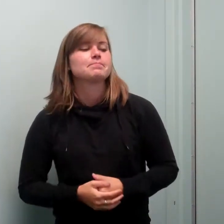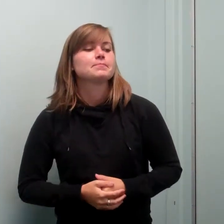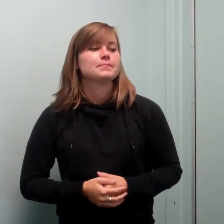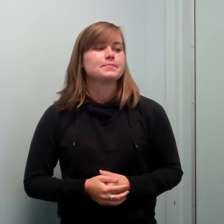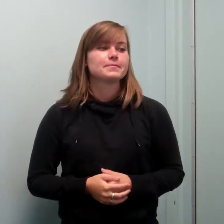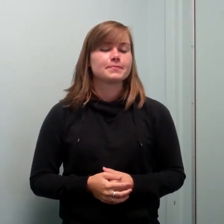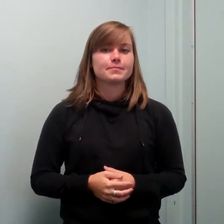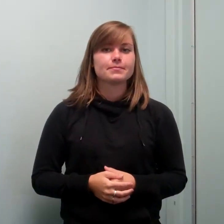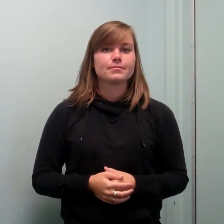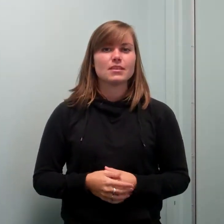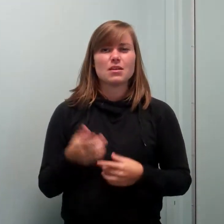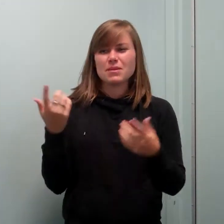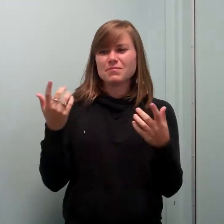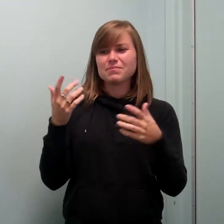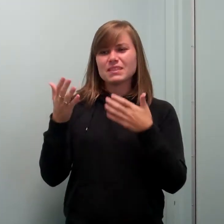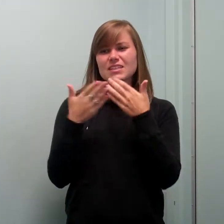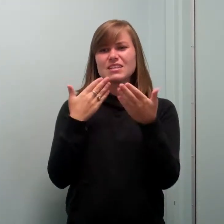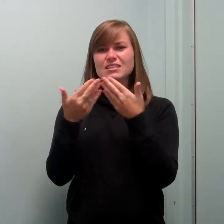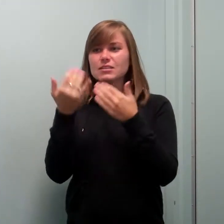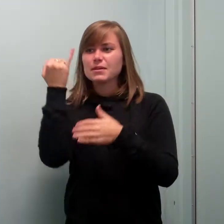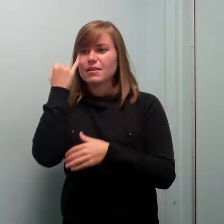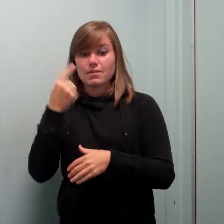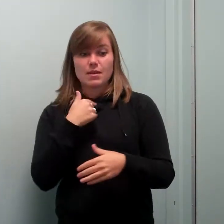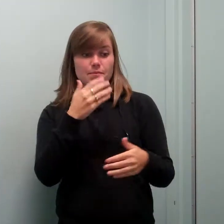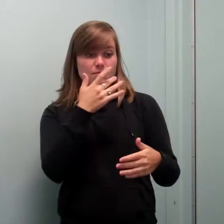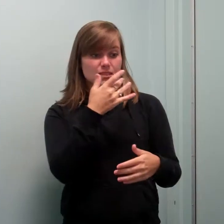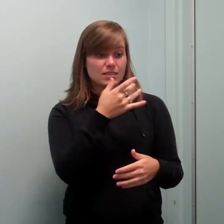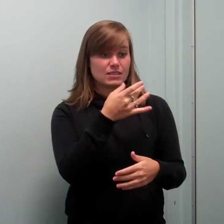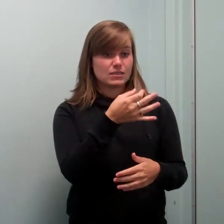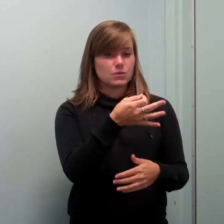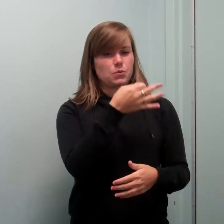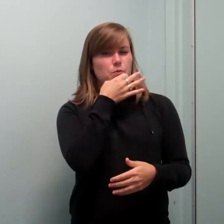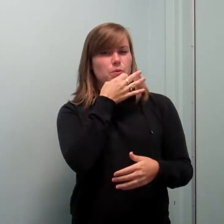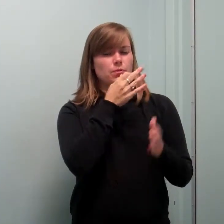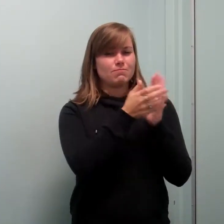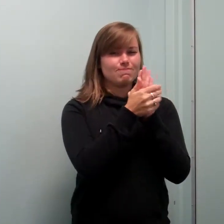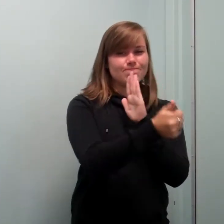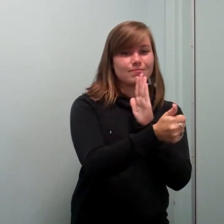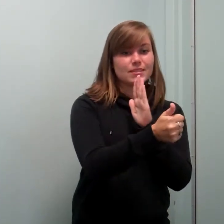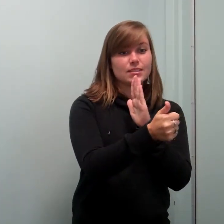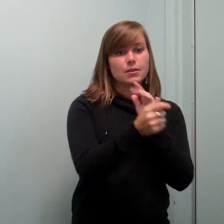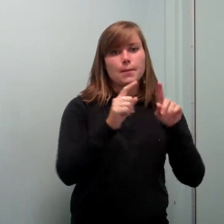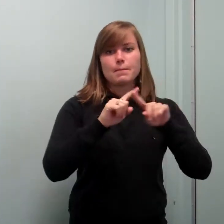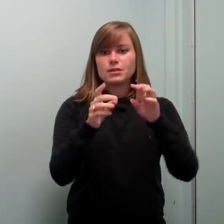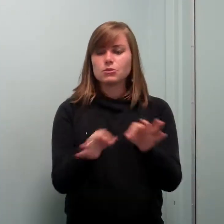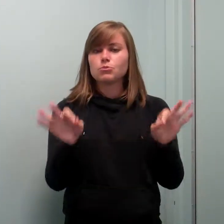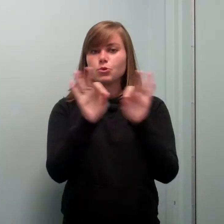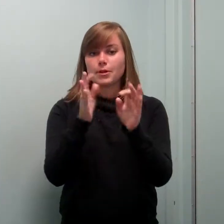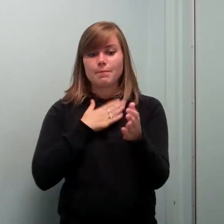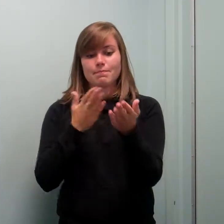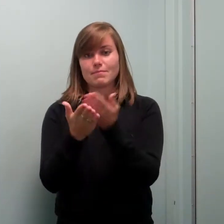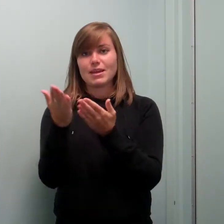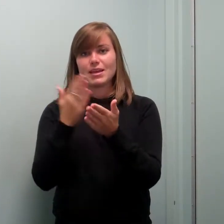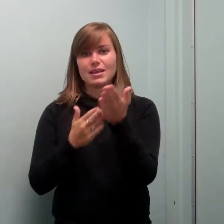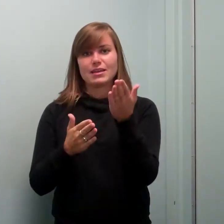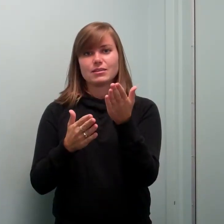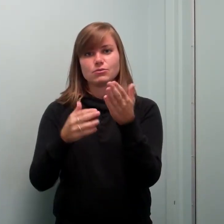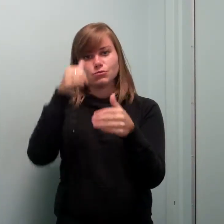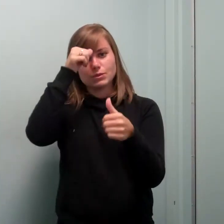But you know, it doesn't matter if I'm actually good at it. What matters is that my hands know how to do it. Because the more things that are familiar, the more things my hands know how